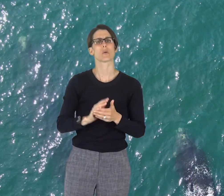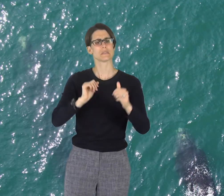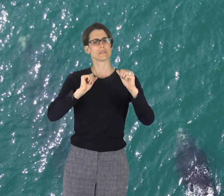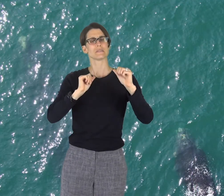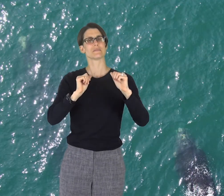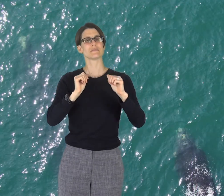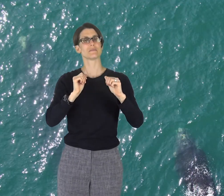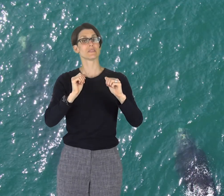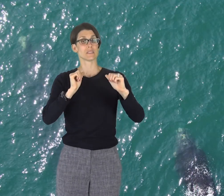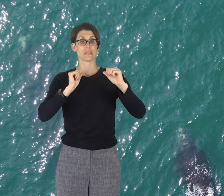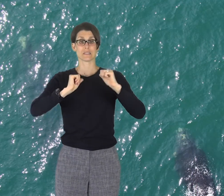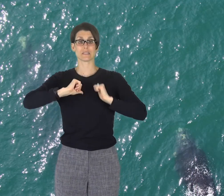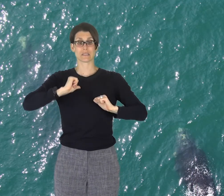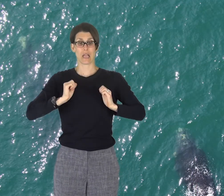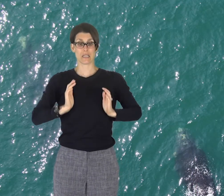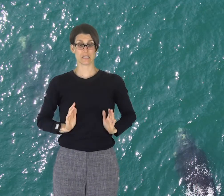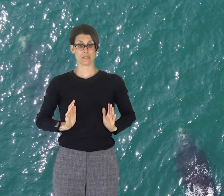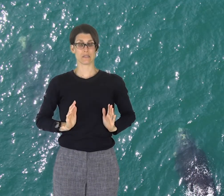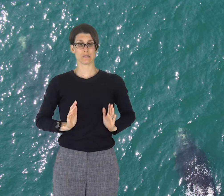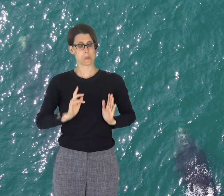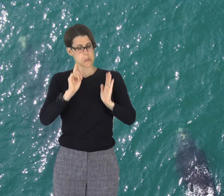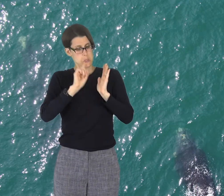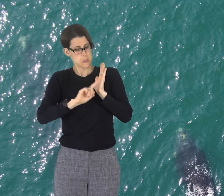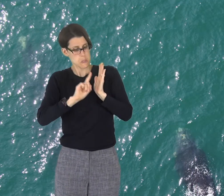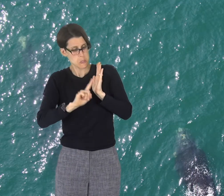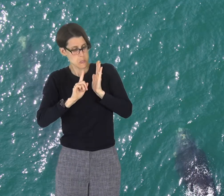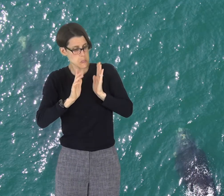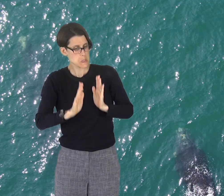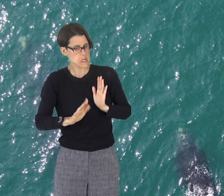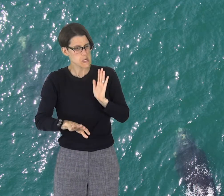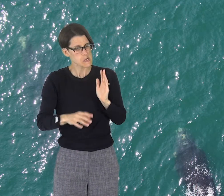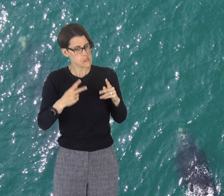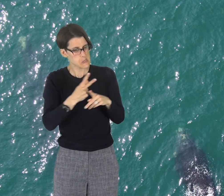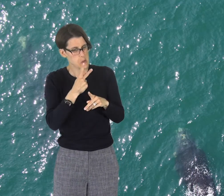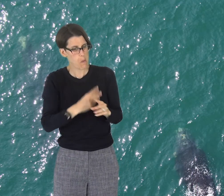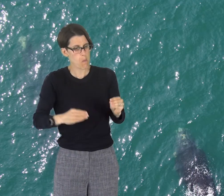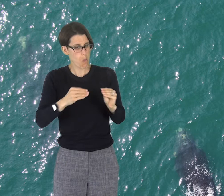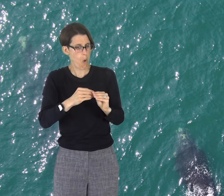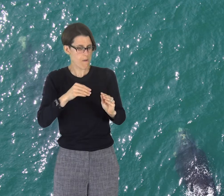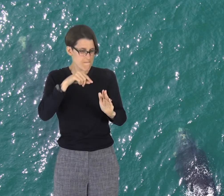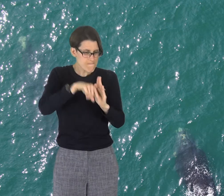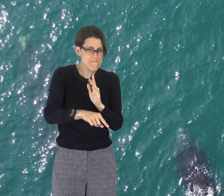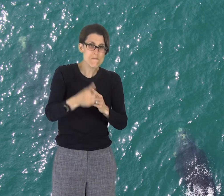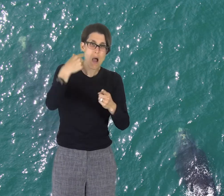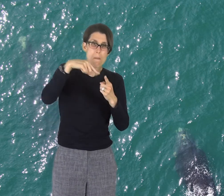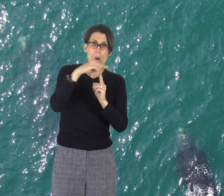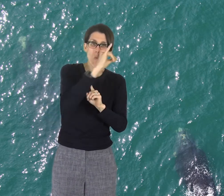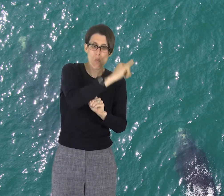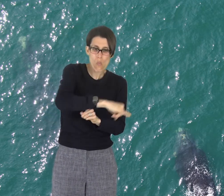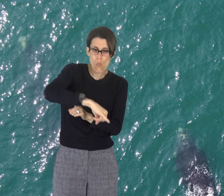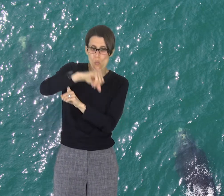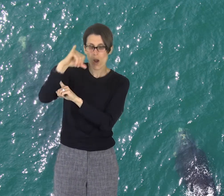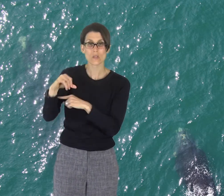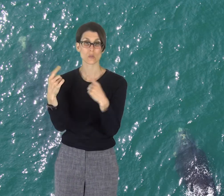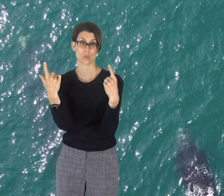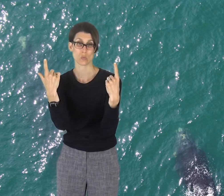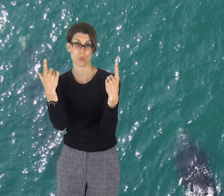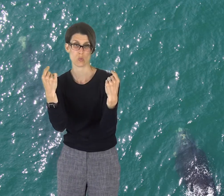If scientists are out on a boat studying whales, they write down what color the whale's poop is. That helps